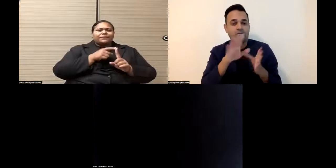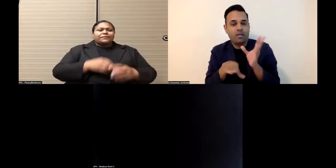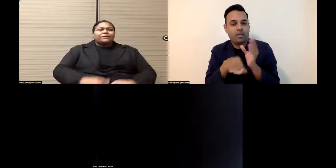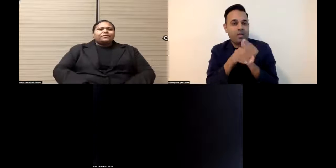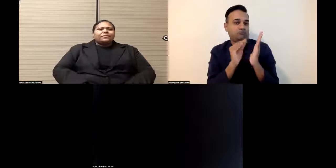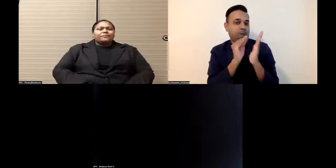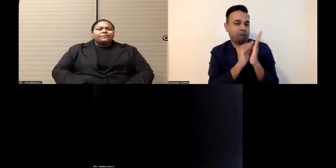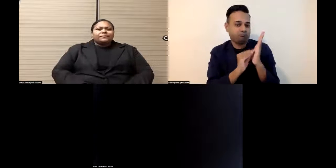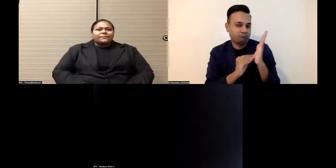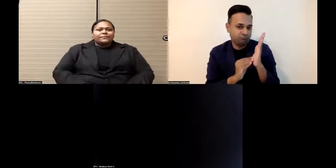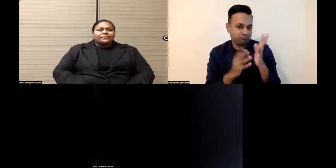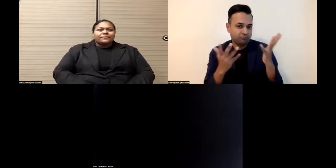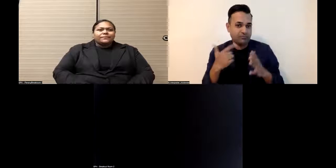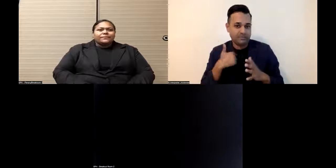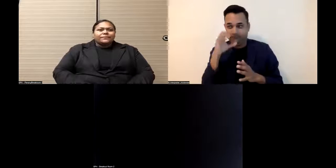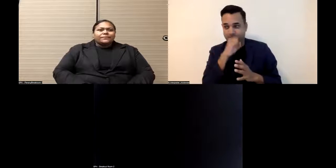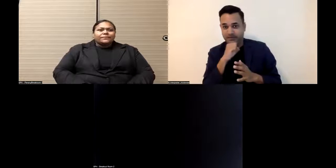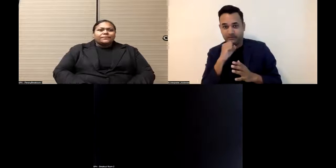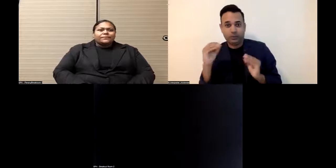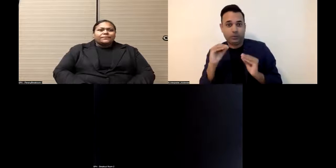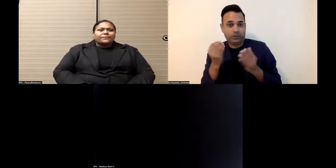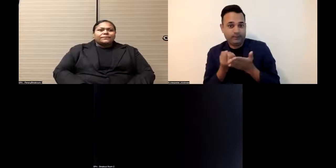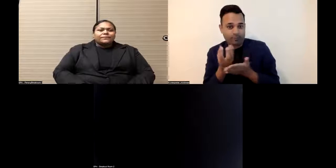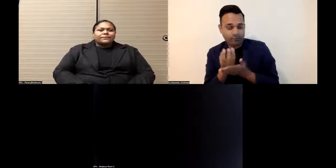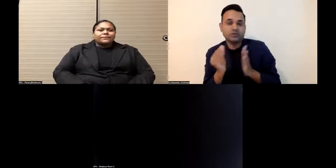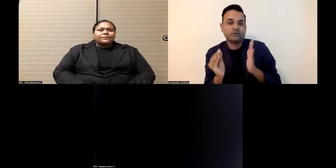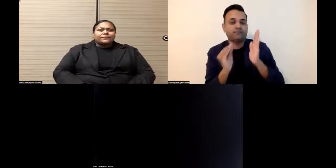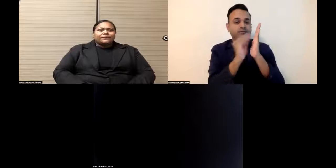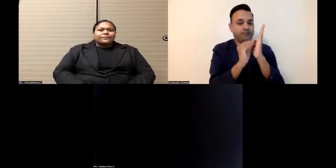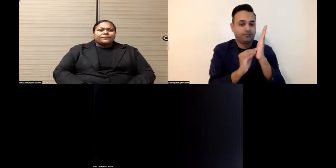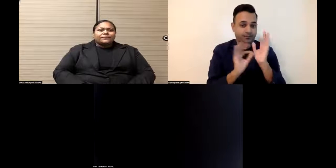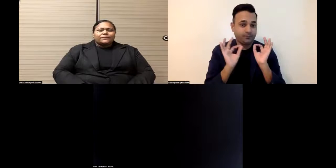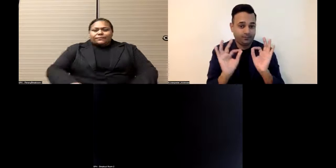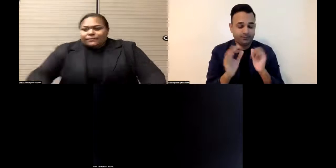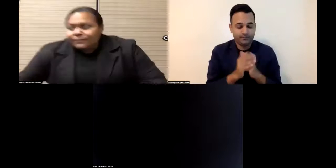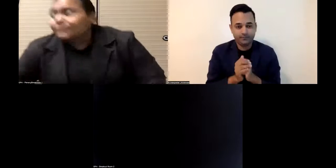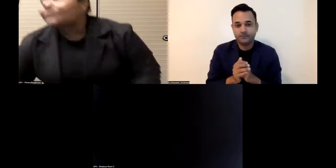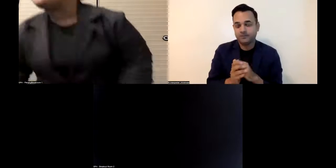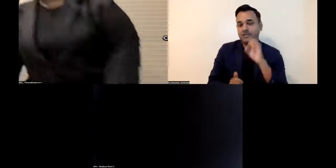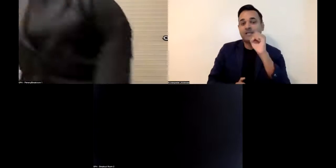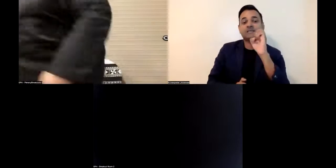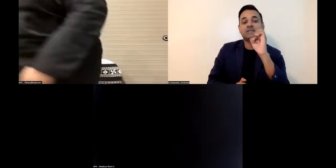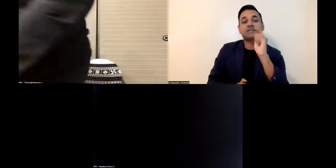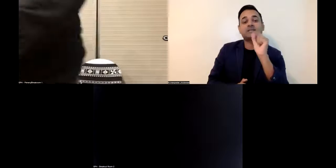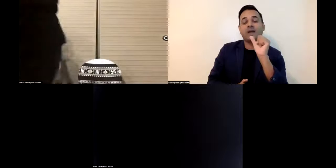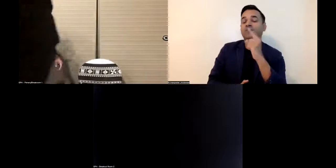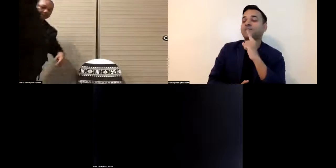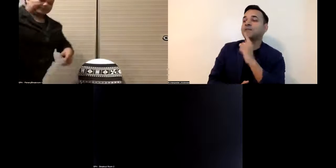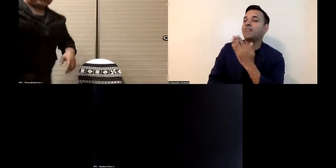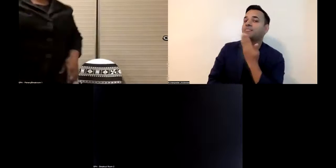Thank you very much, Ms. Lalahia, Executive Director of PIANGO, Pacific Islands Association of NGO.